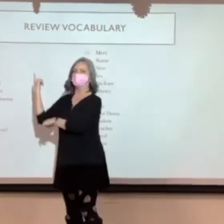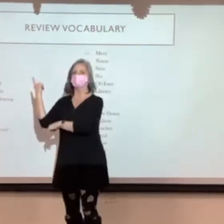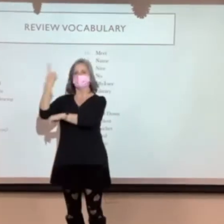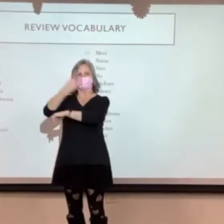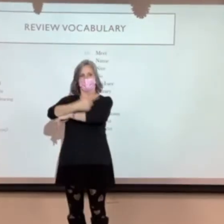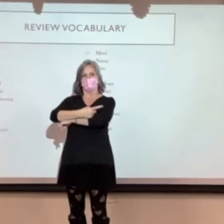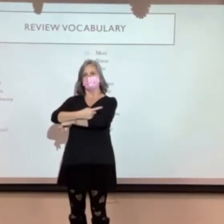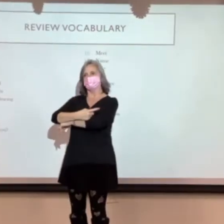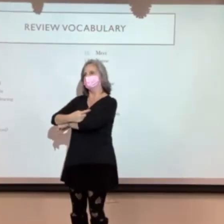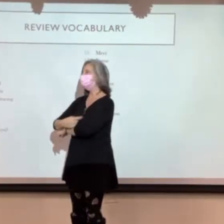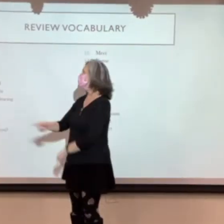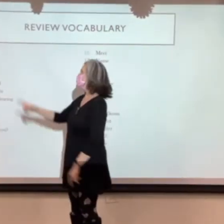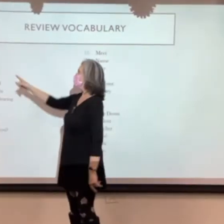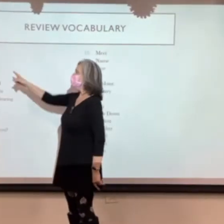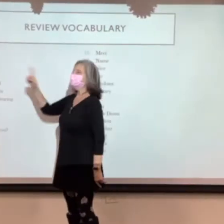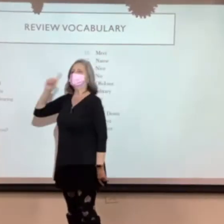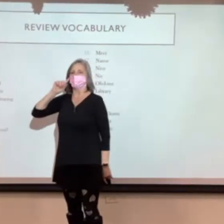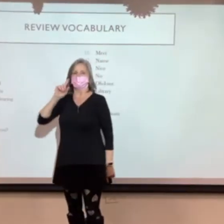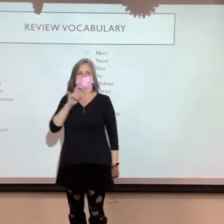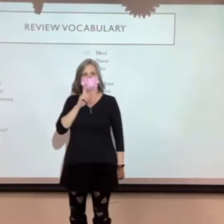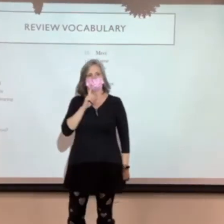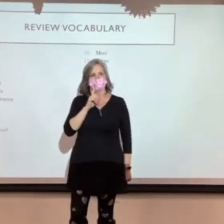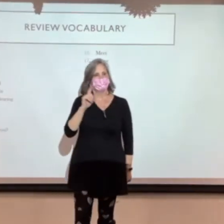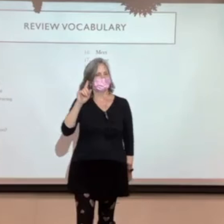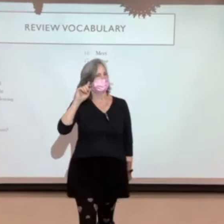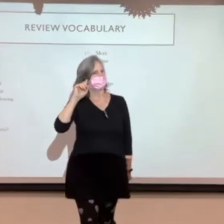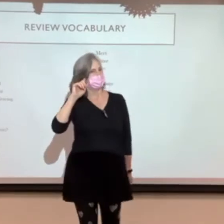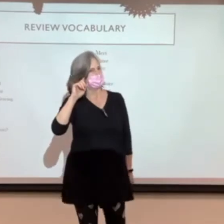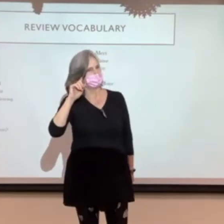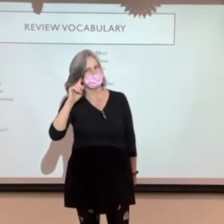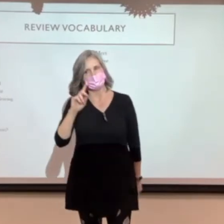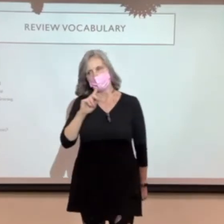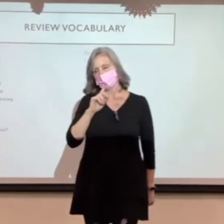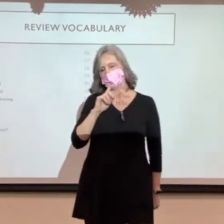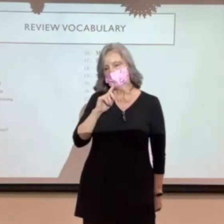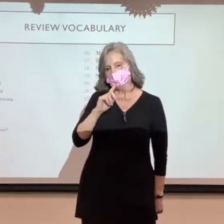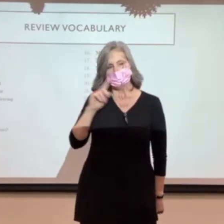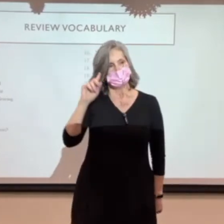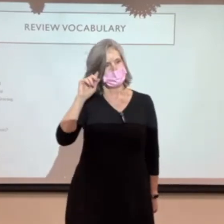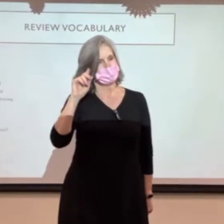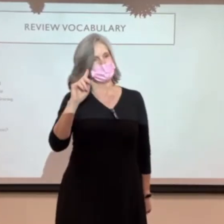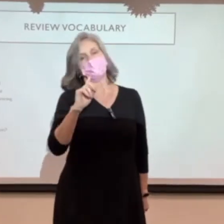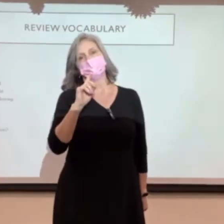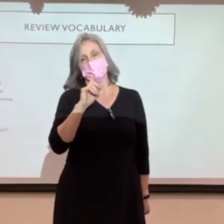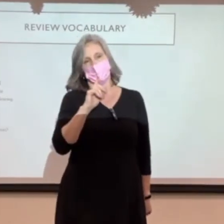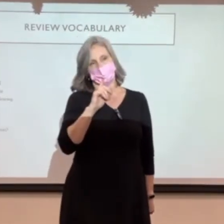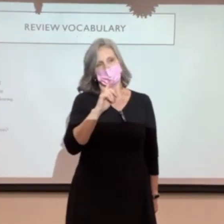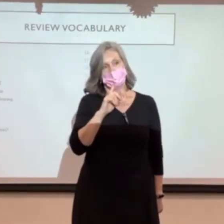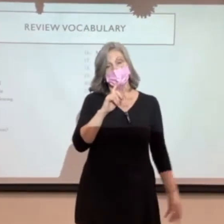for day, deaf, going from the ear to the mouth is the sign for deaf. So